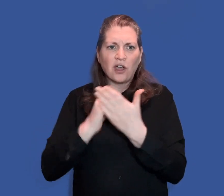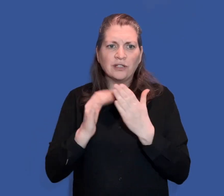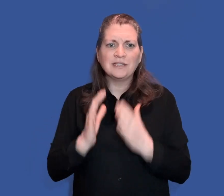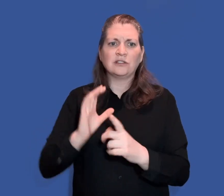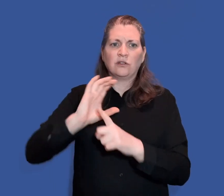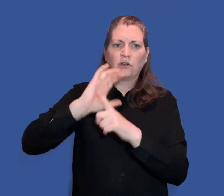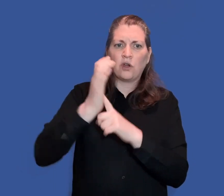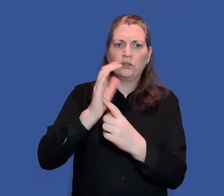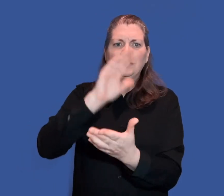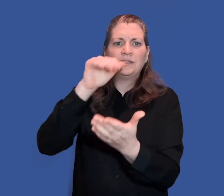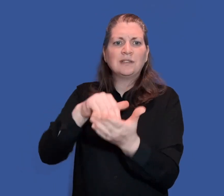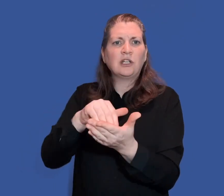centers,